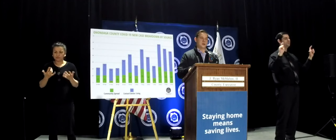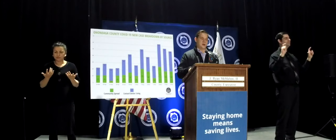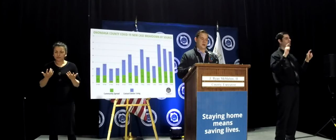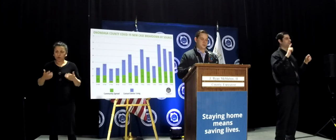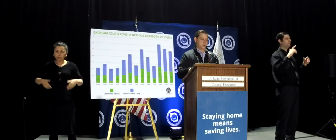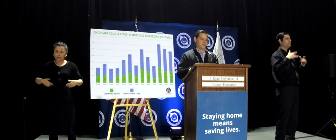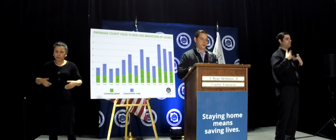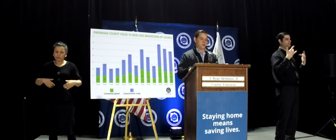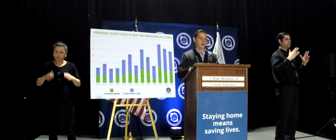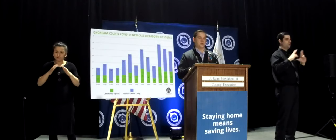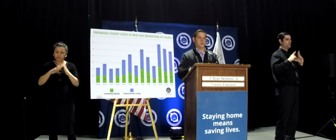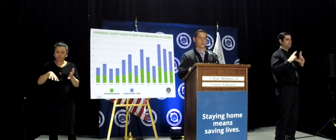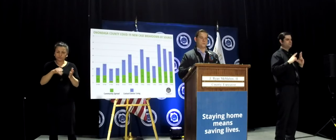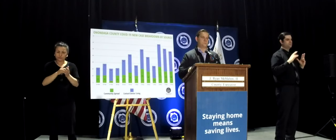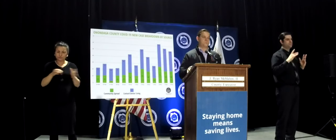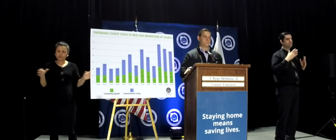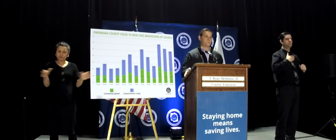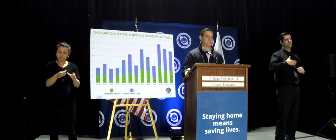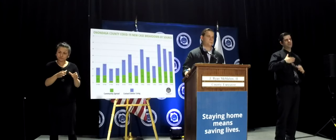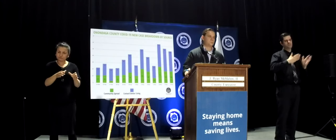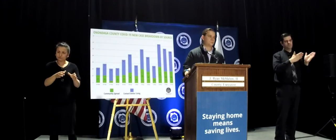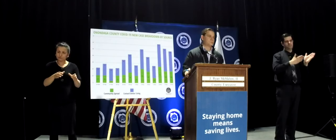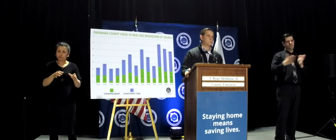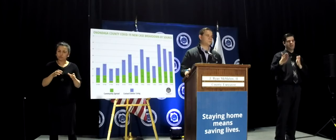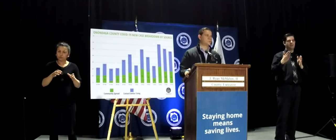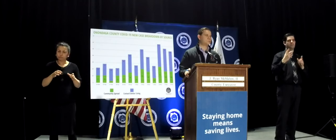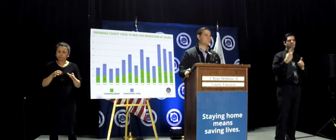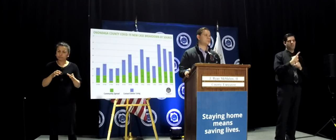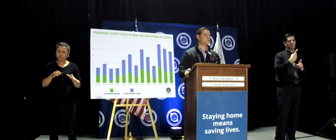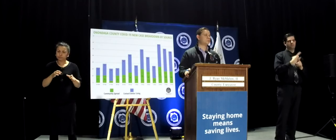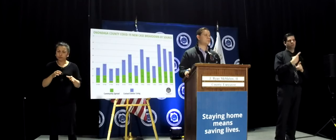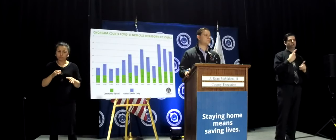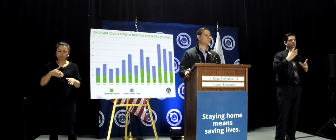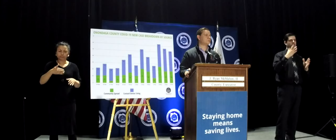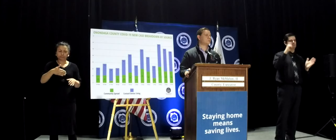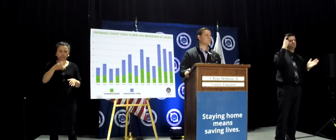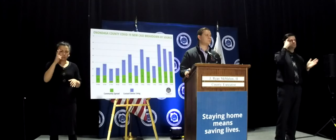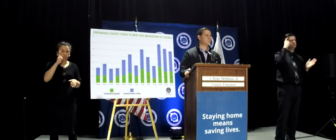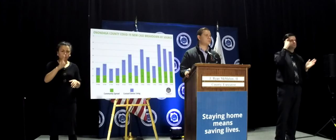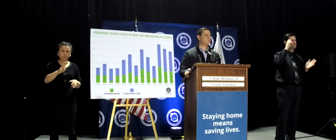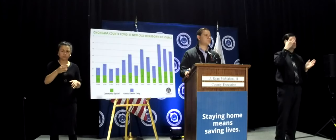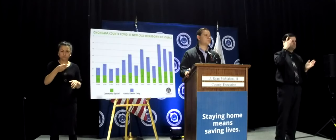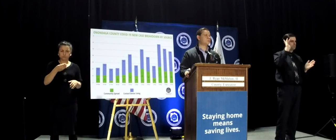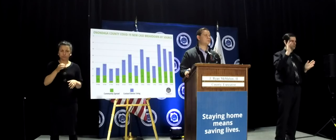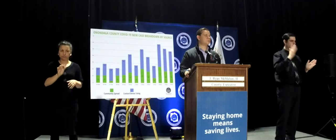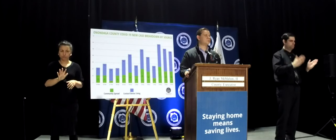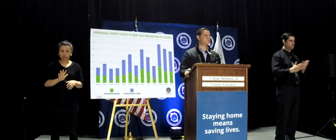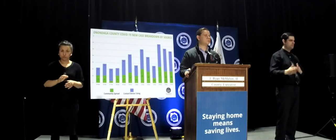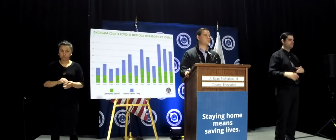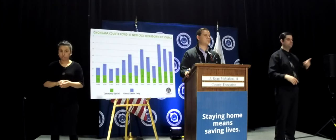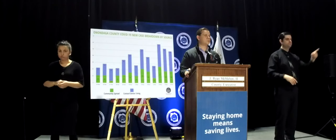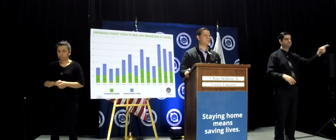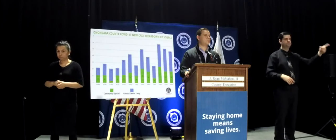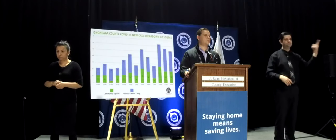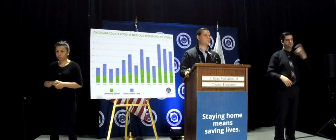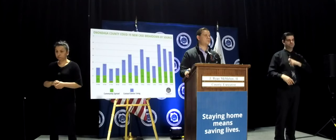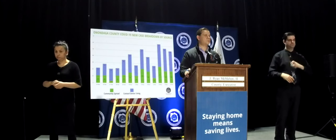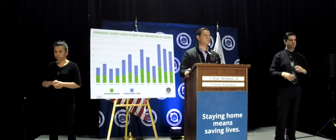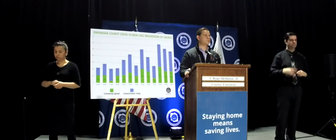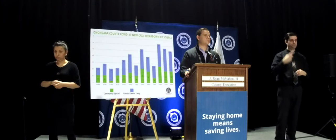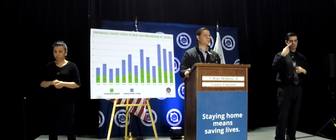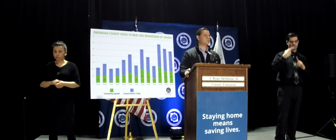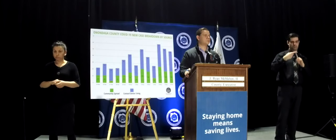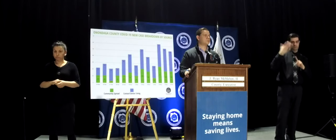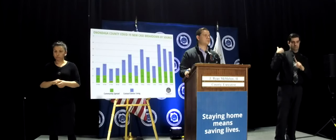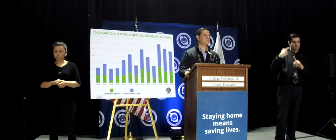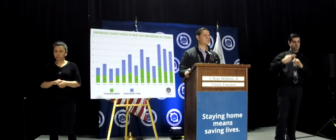be as prevalent in our community. About a month ago, you gave people guidance when it came to celebrating Easter or Passover. What would your